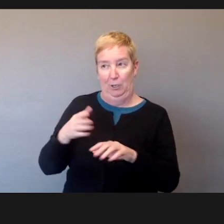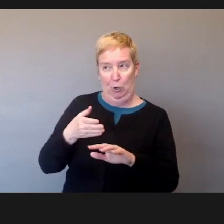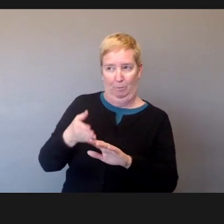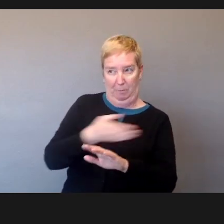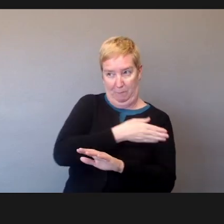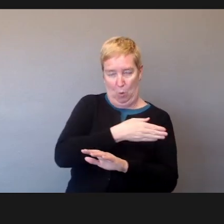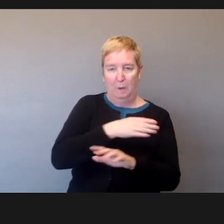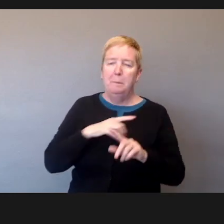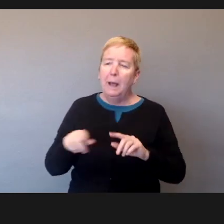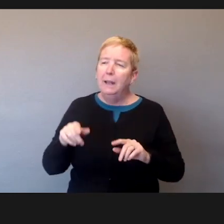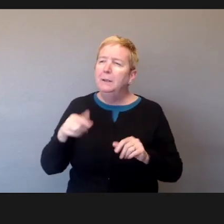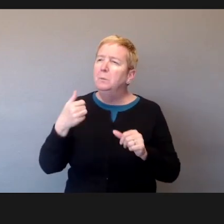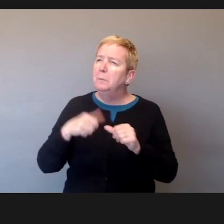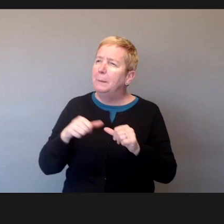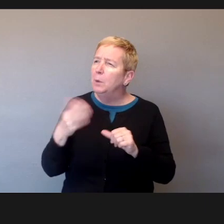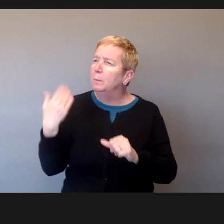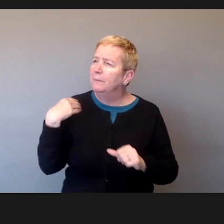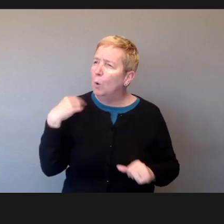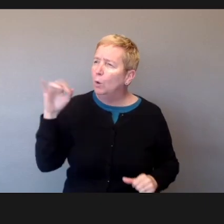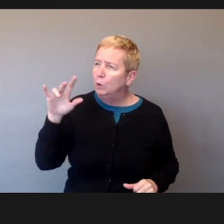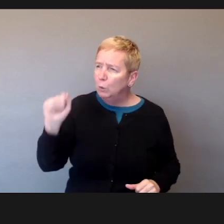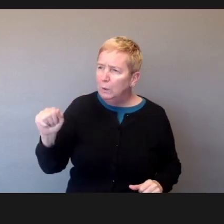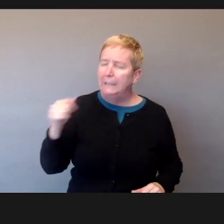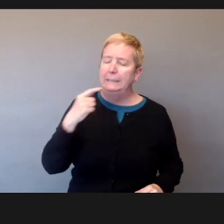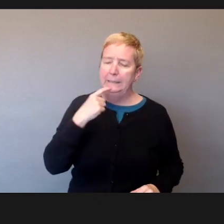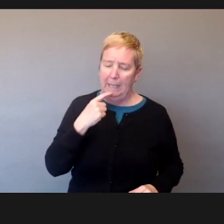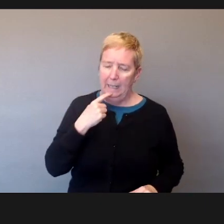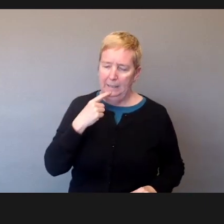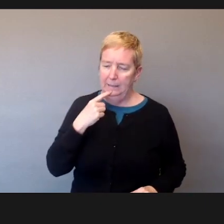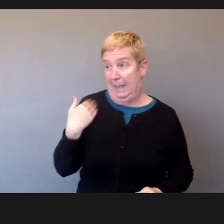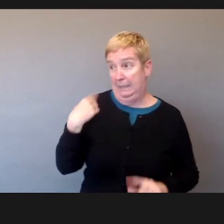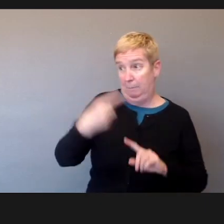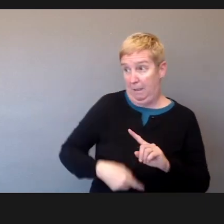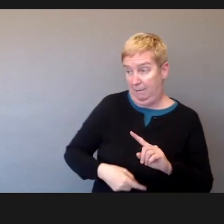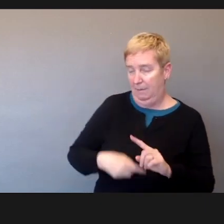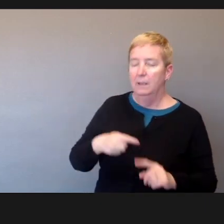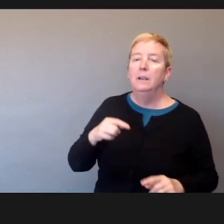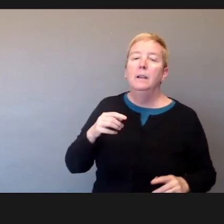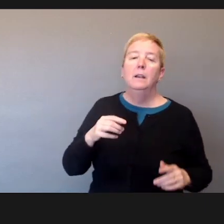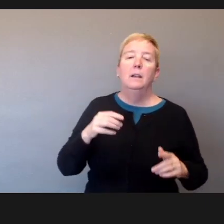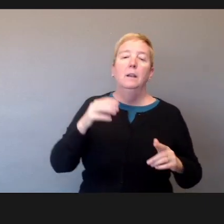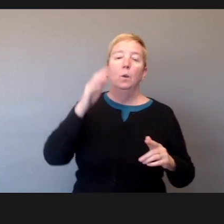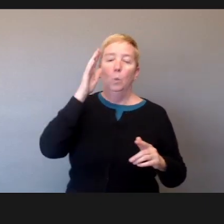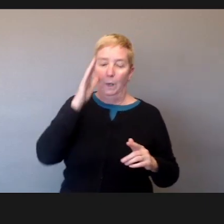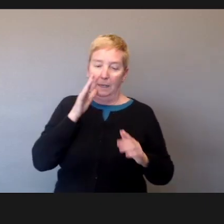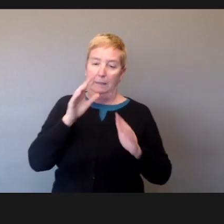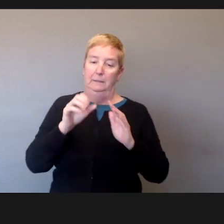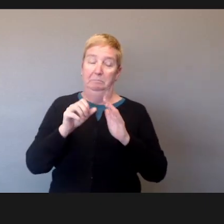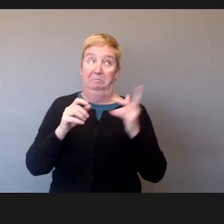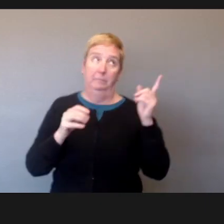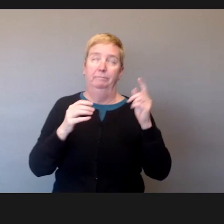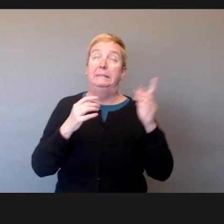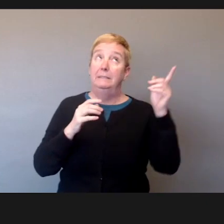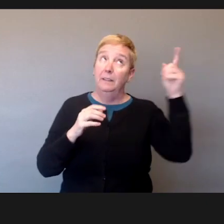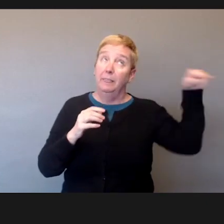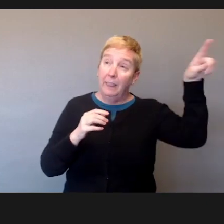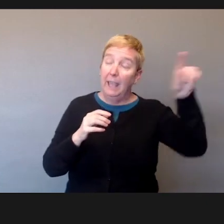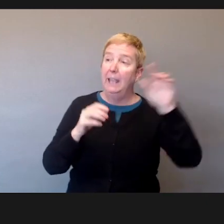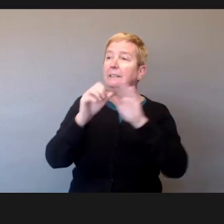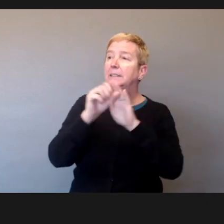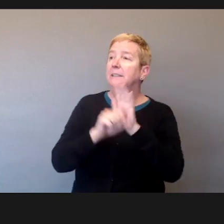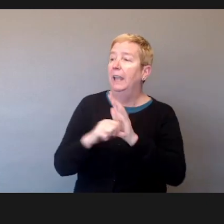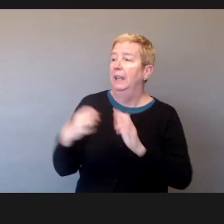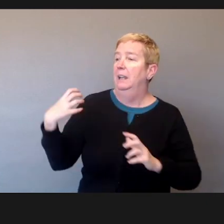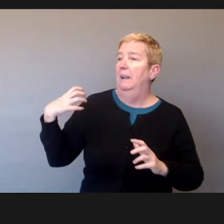So she asked about whether she asked last month about whether state officials have thought at all about tying mask mandates